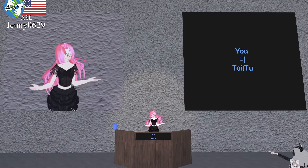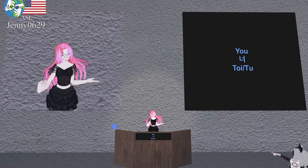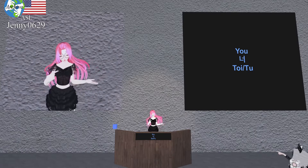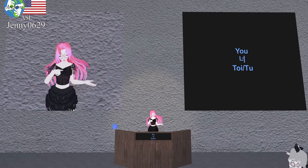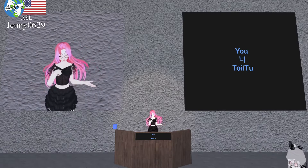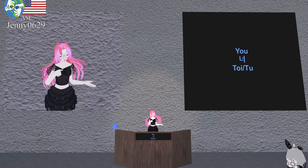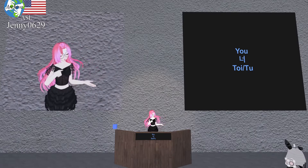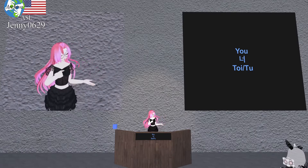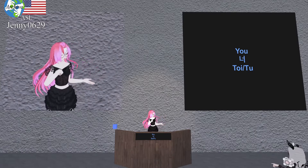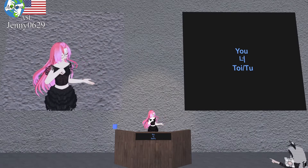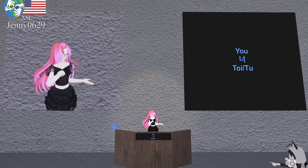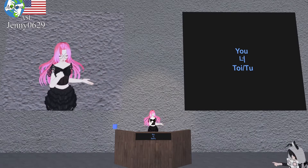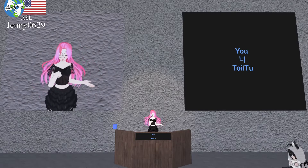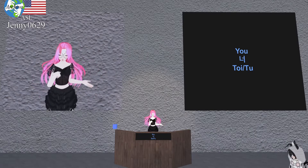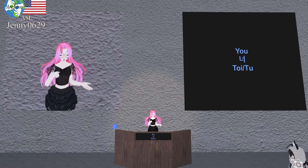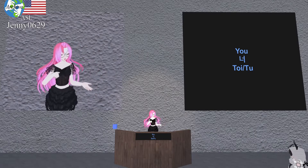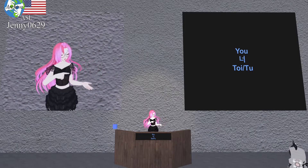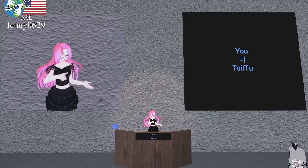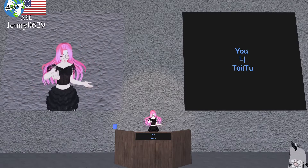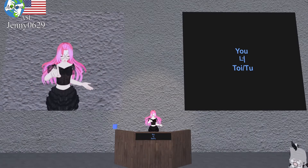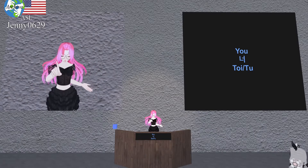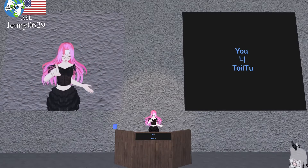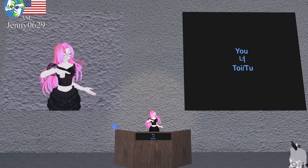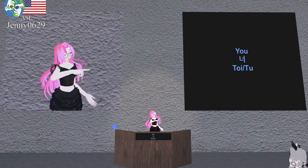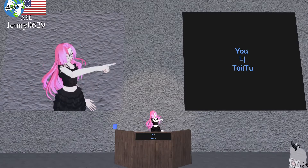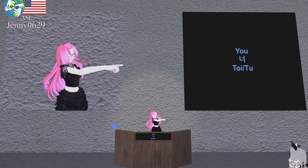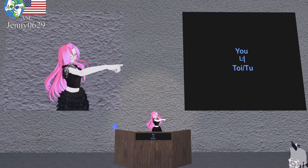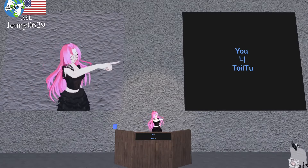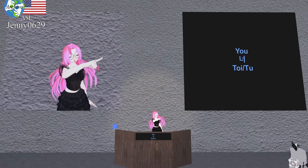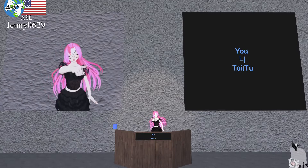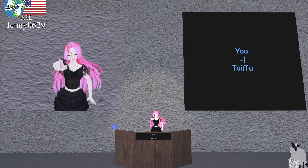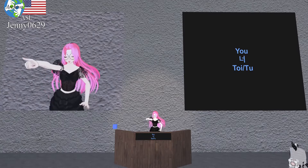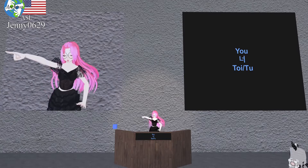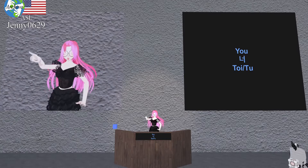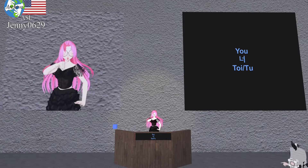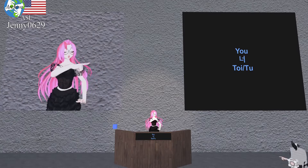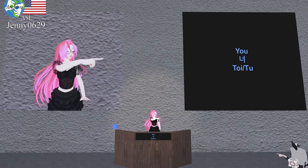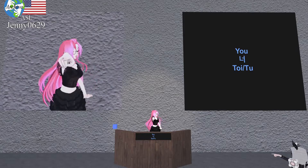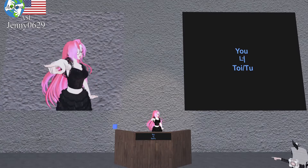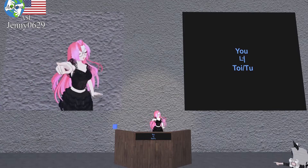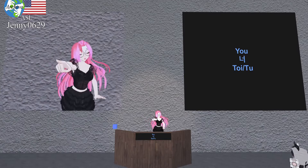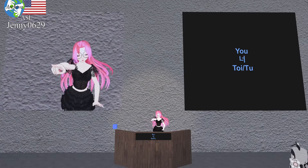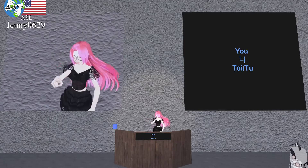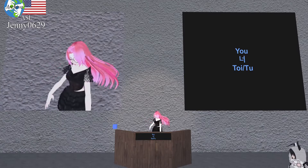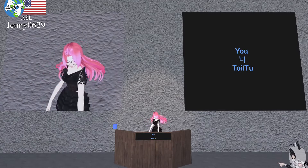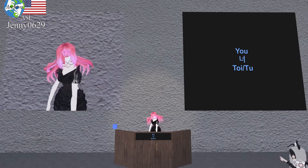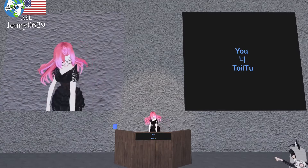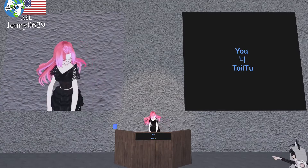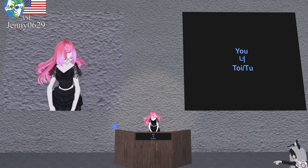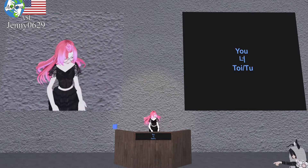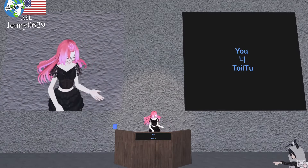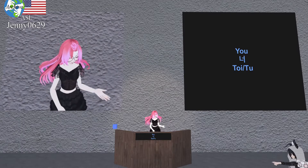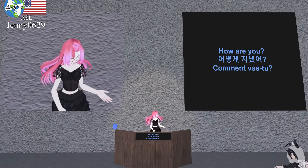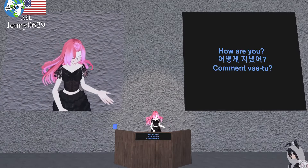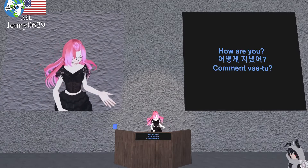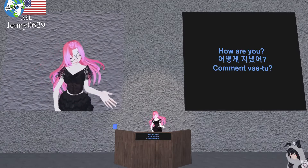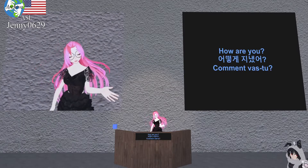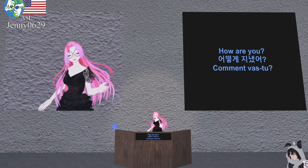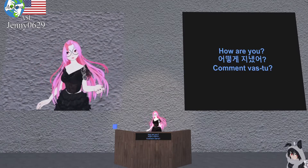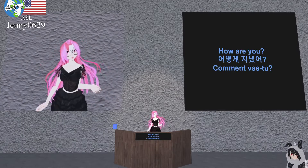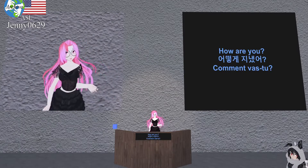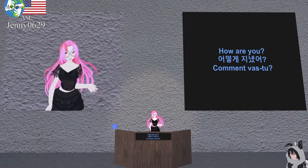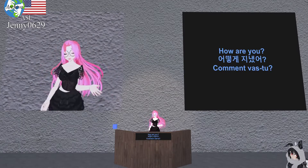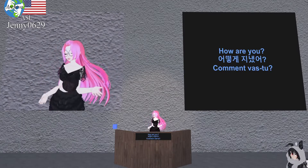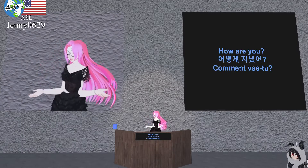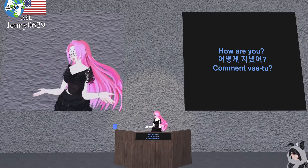And if it's towards yourself, me or I, point it to yourself. Just a pointer, not rude to point. You. Okay? So then put those